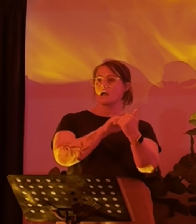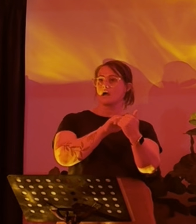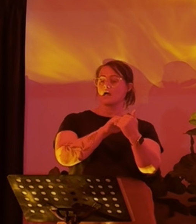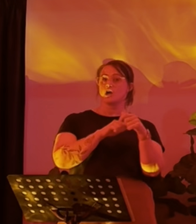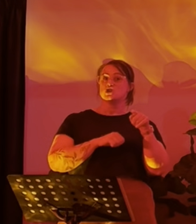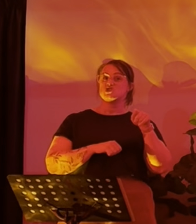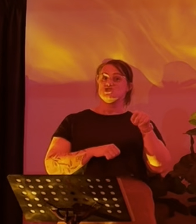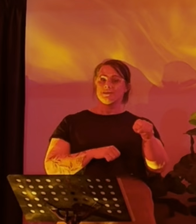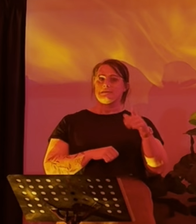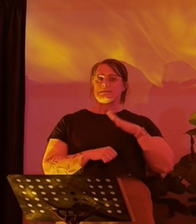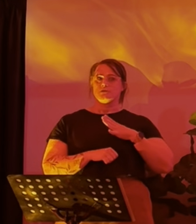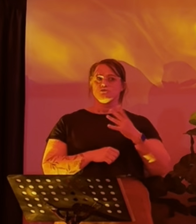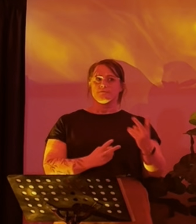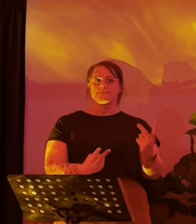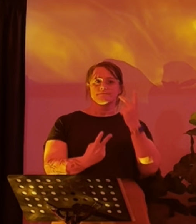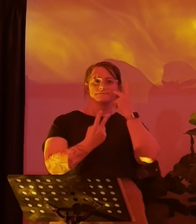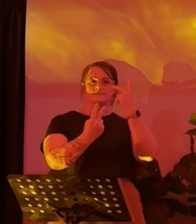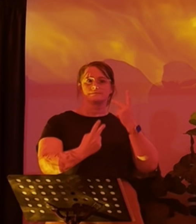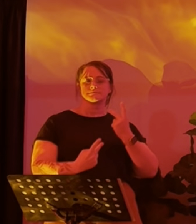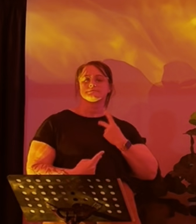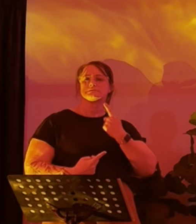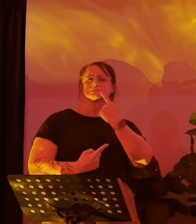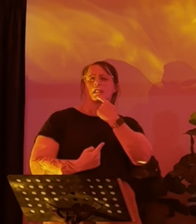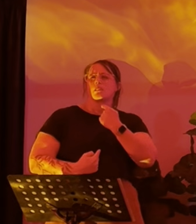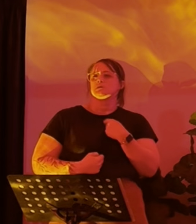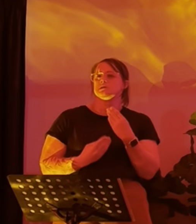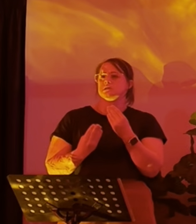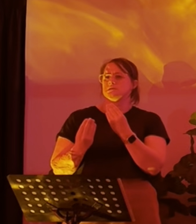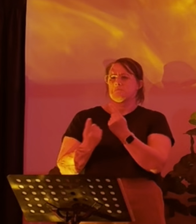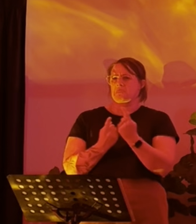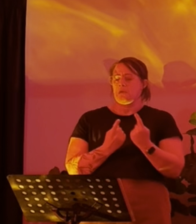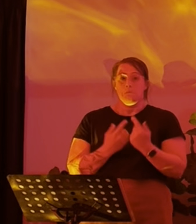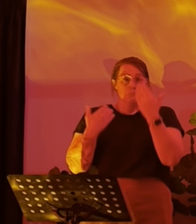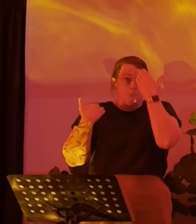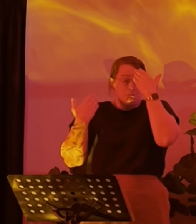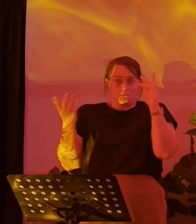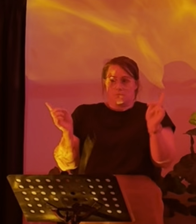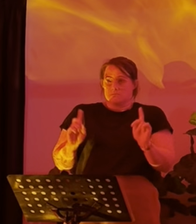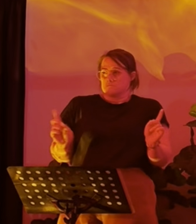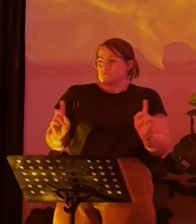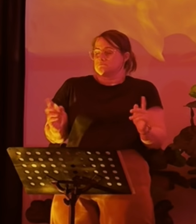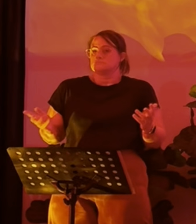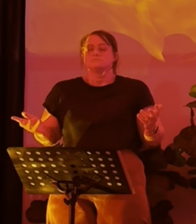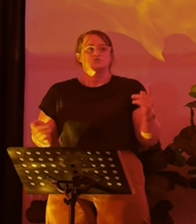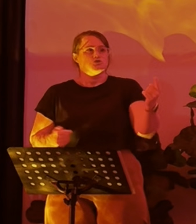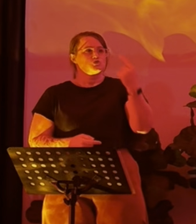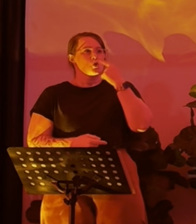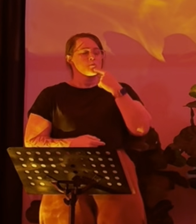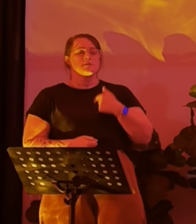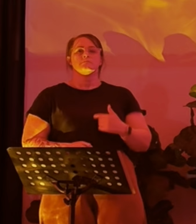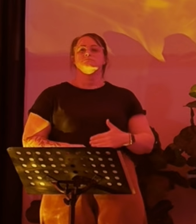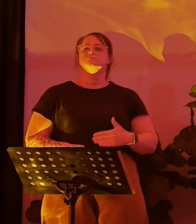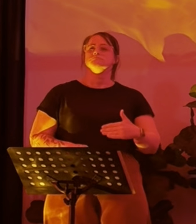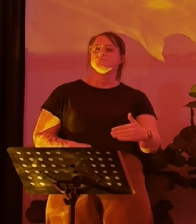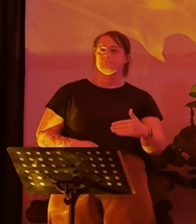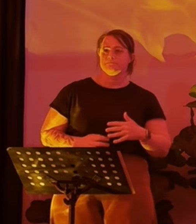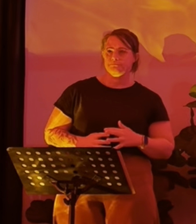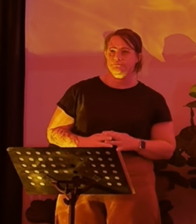that she needed to come over and tell me something. And I had no idea what it was. And then obviously she told me that she was pregnant,